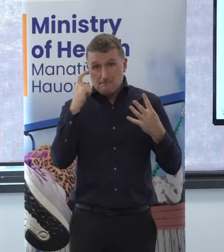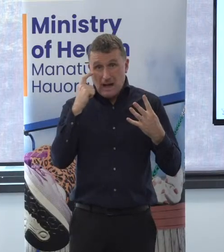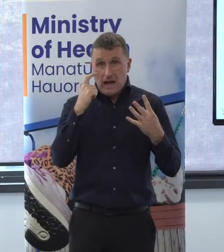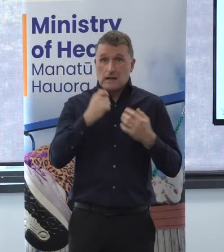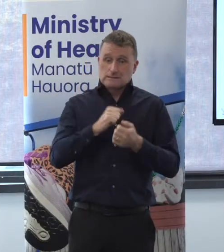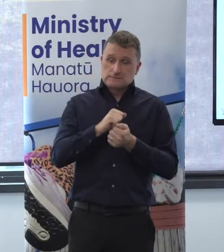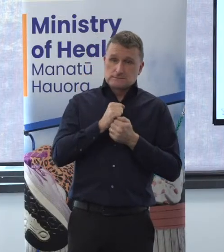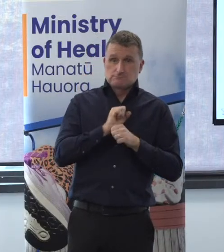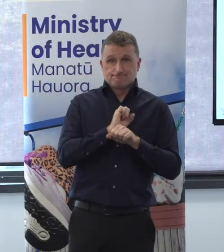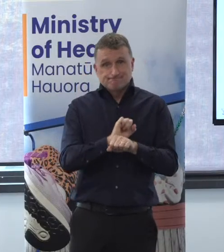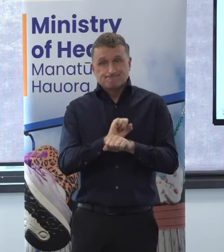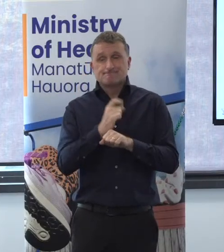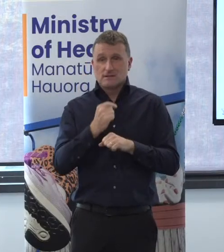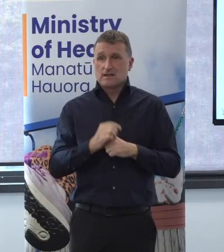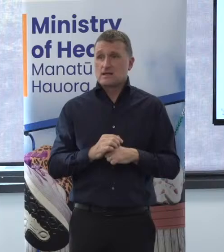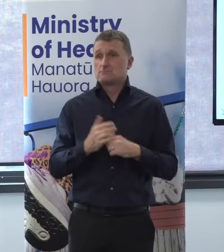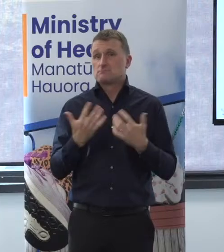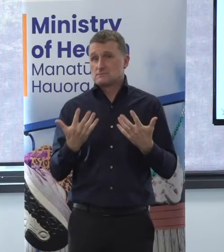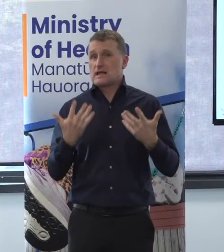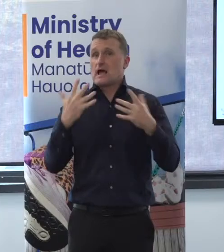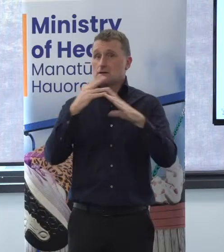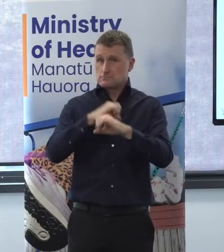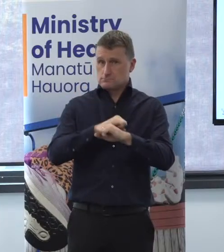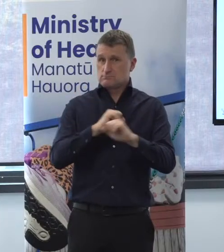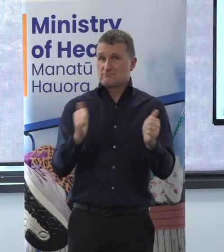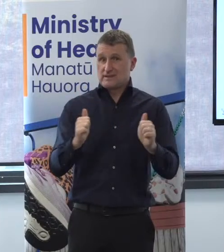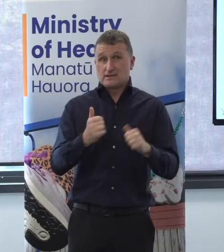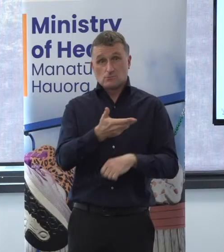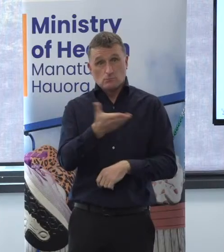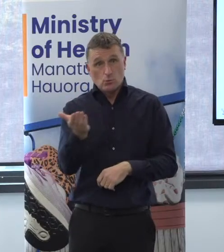So thank you. We're very happy to take any questions you may have